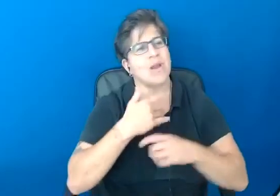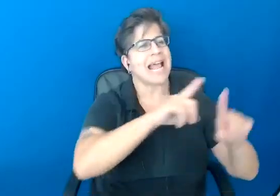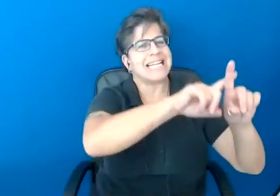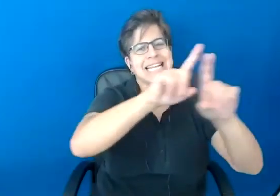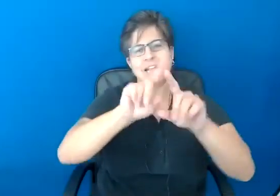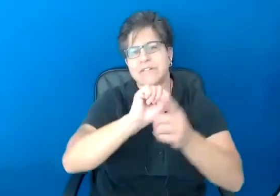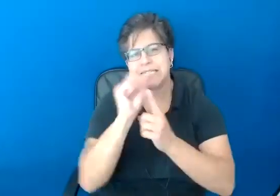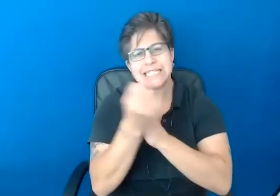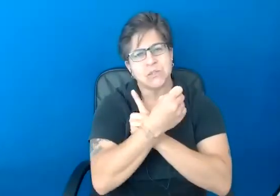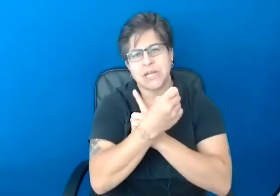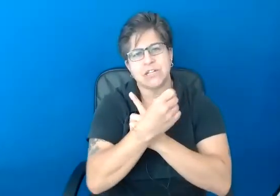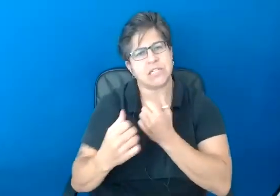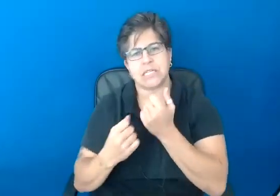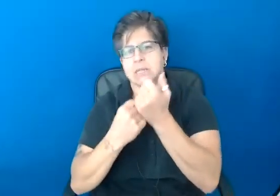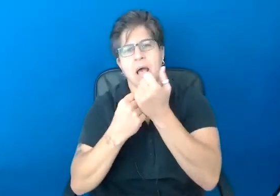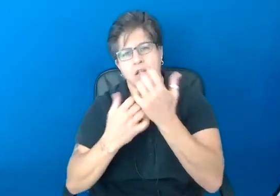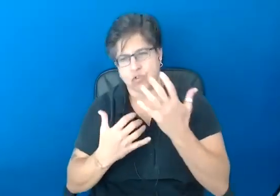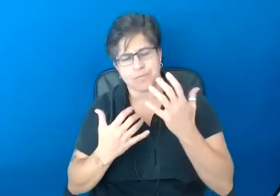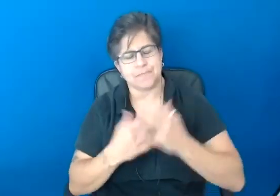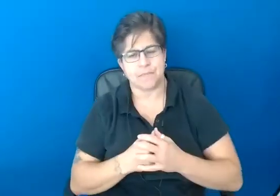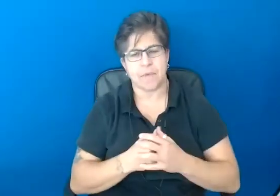6, 7 women to sponsor me and nobody will,